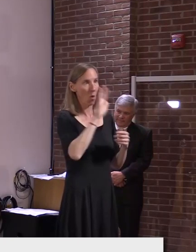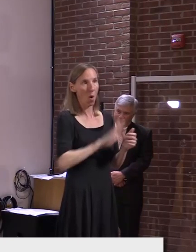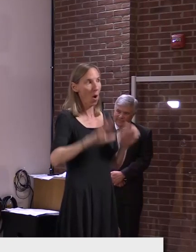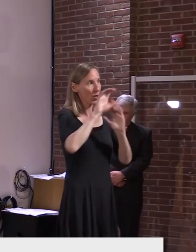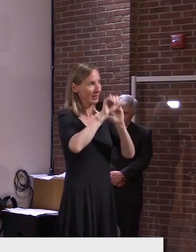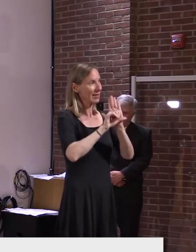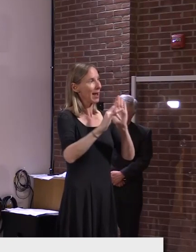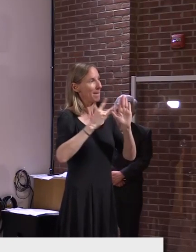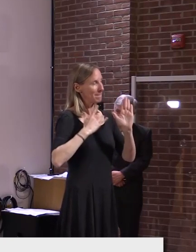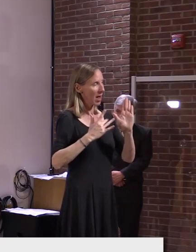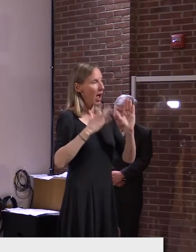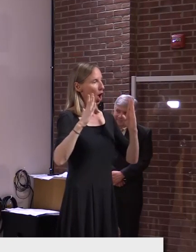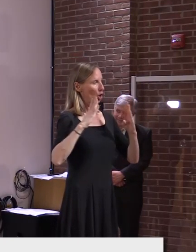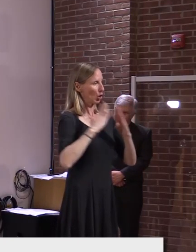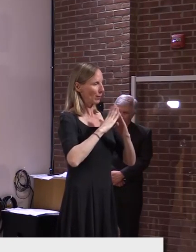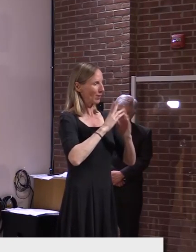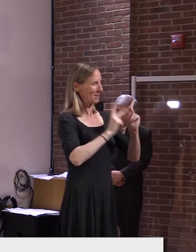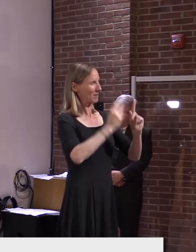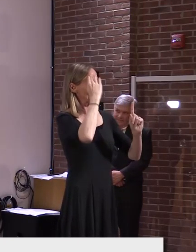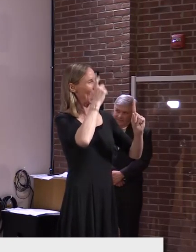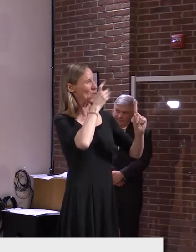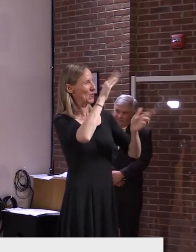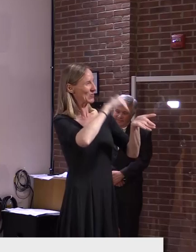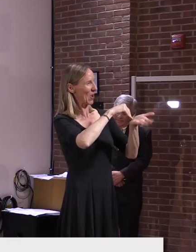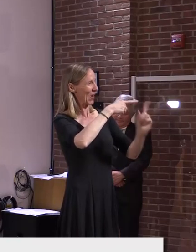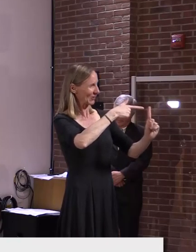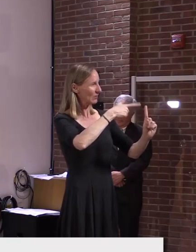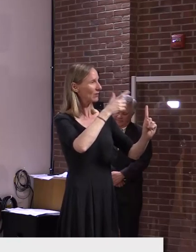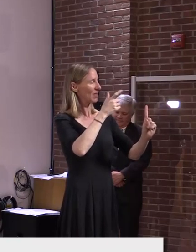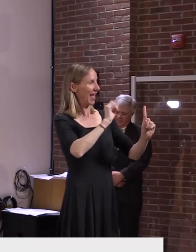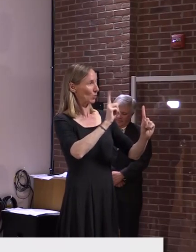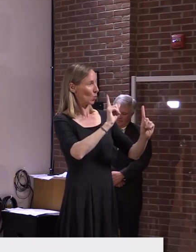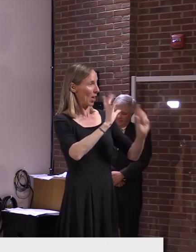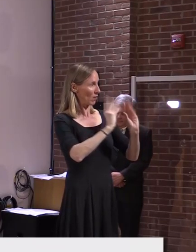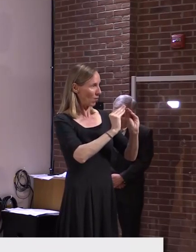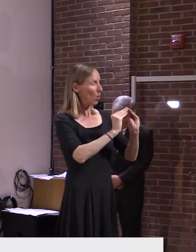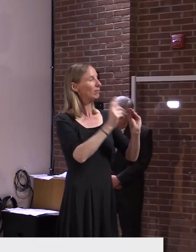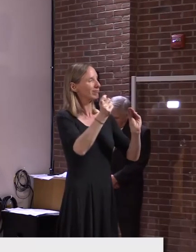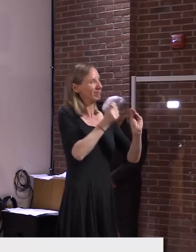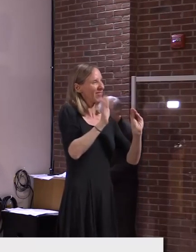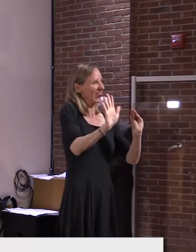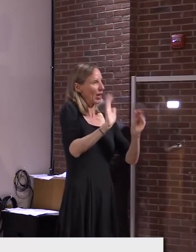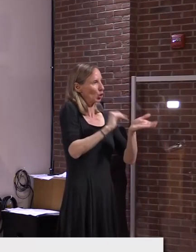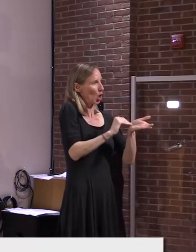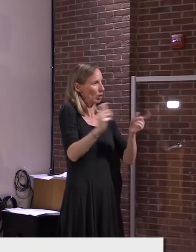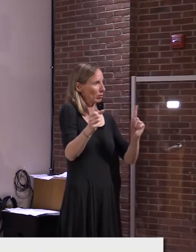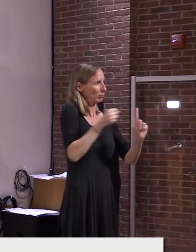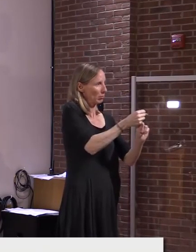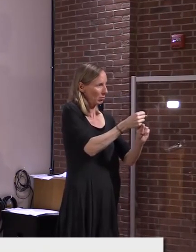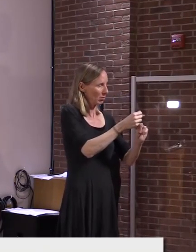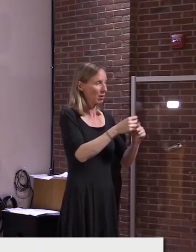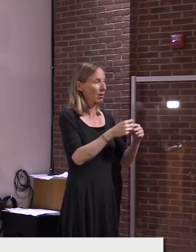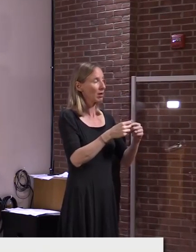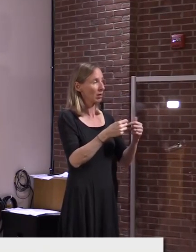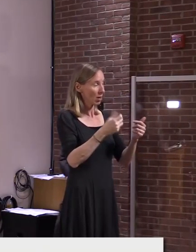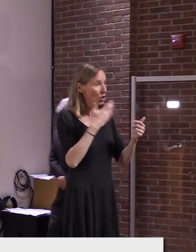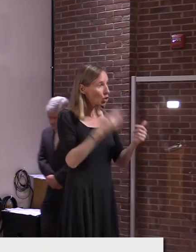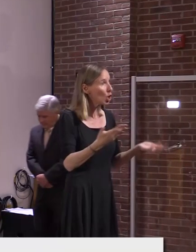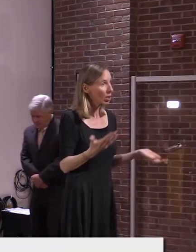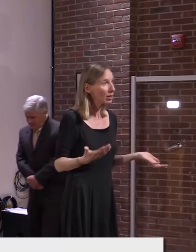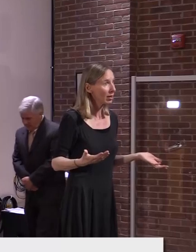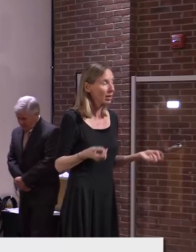that's well known within the community that the forum's taking place on. That's been really good for allowing people